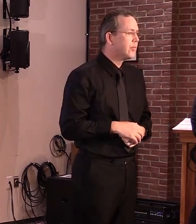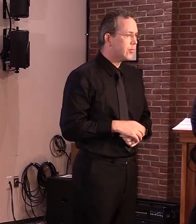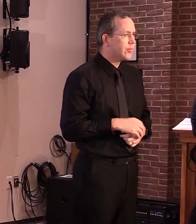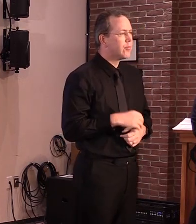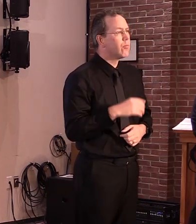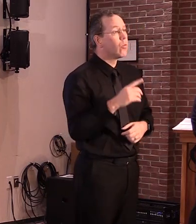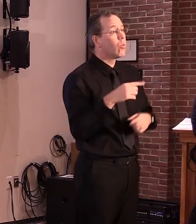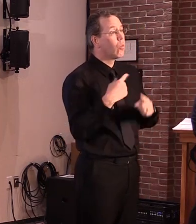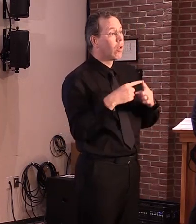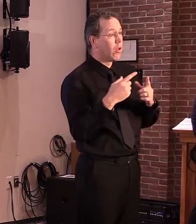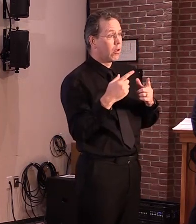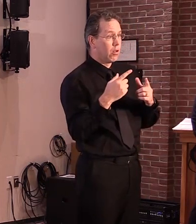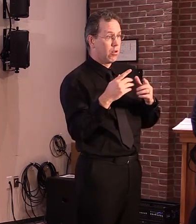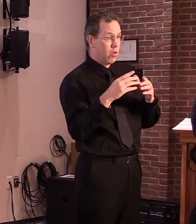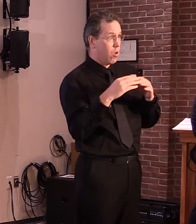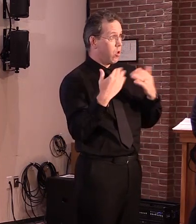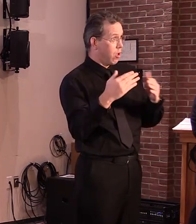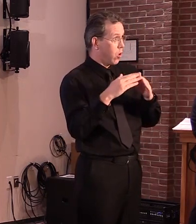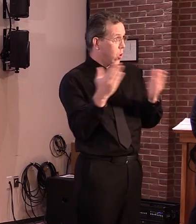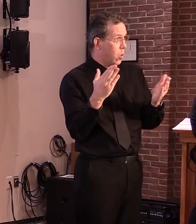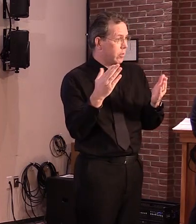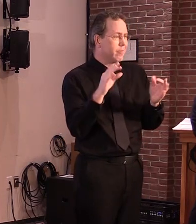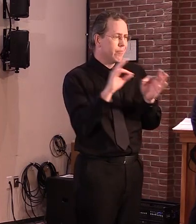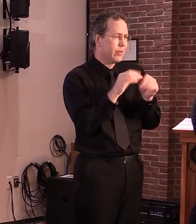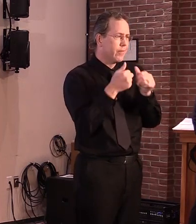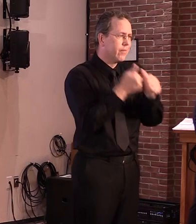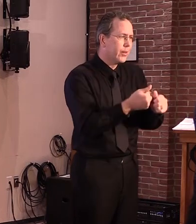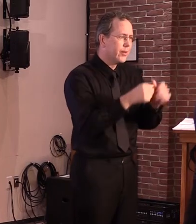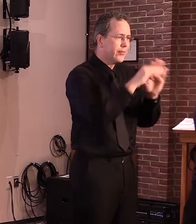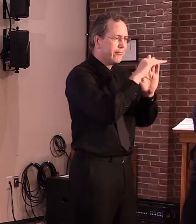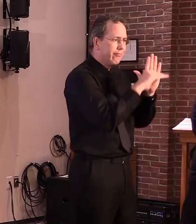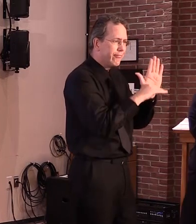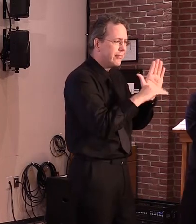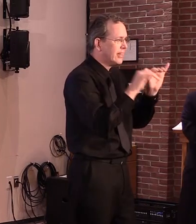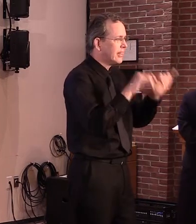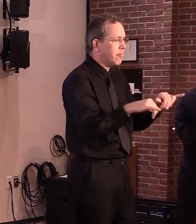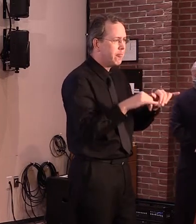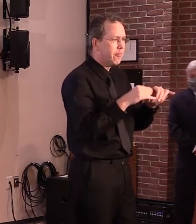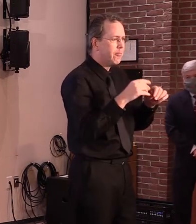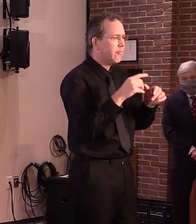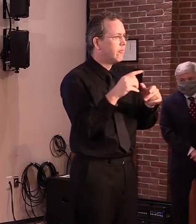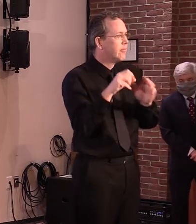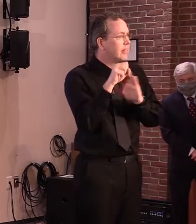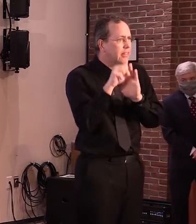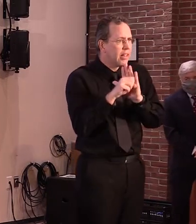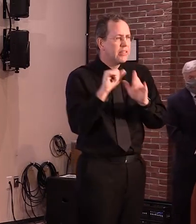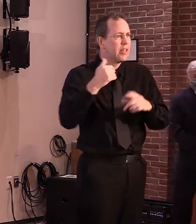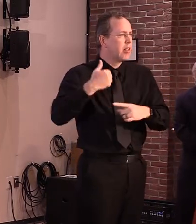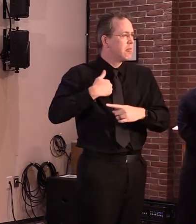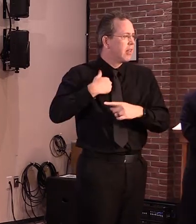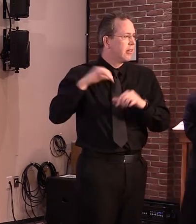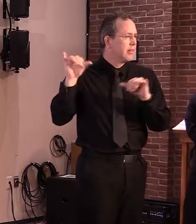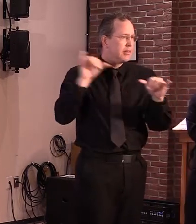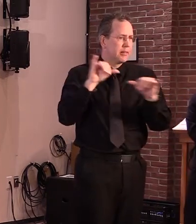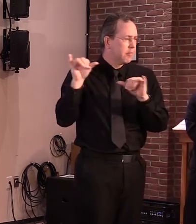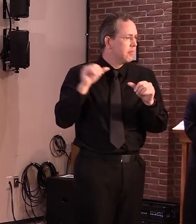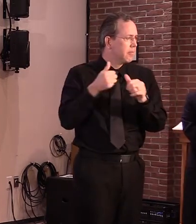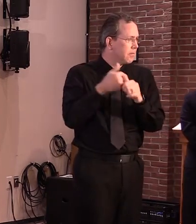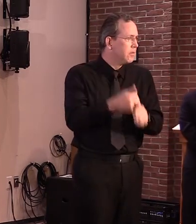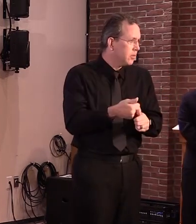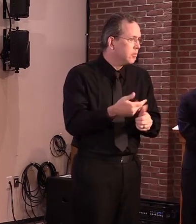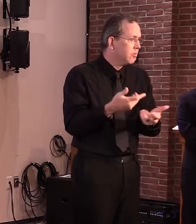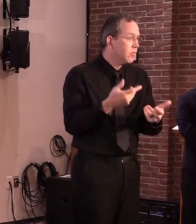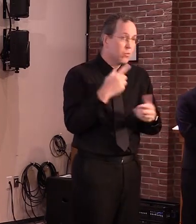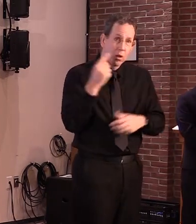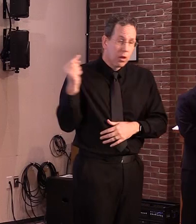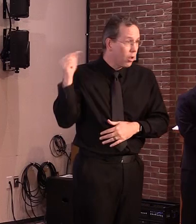same restrictions that we have, or we're asking of our other friends to our south. So if there's still a quarantine period in place, we'd ask